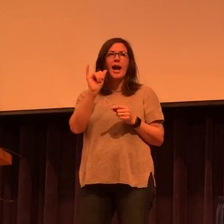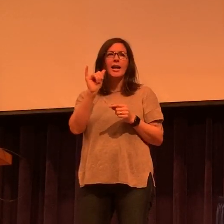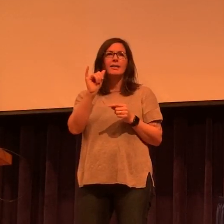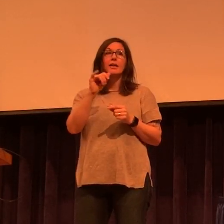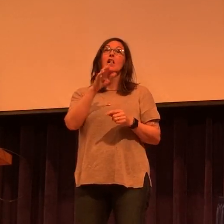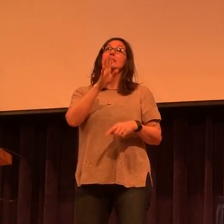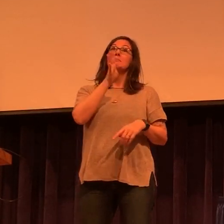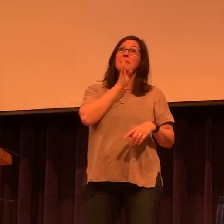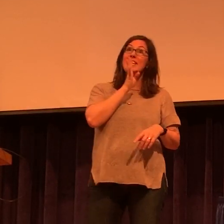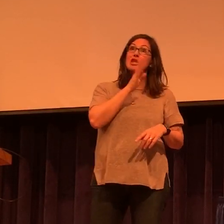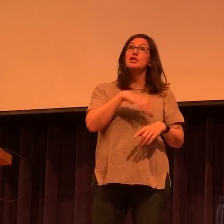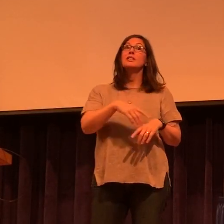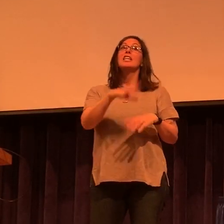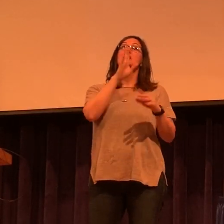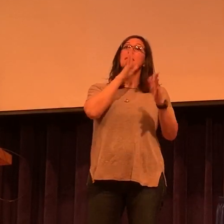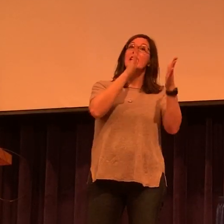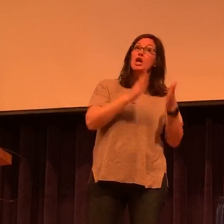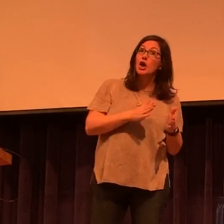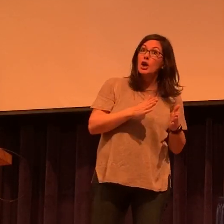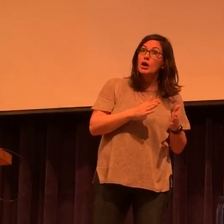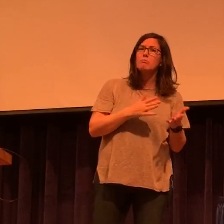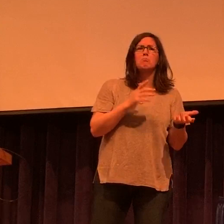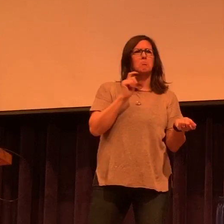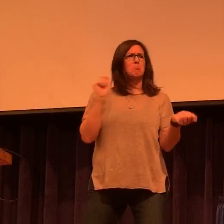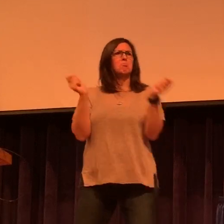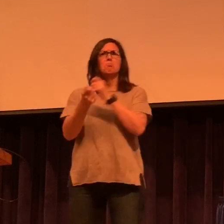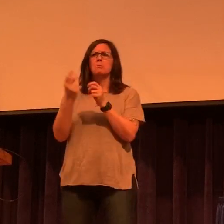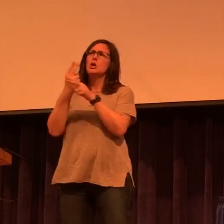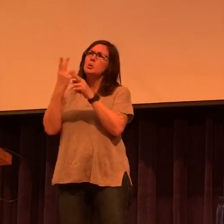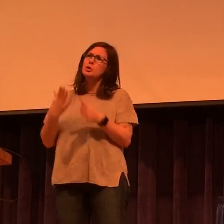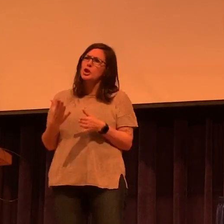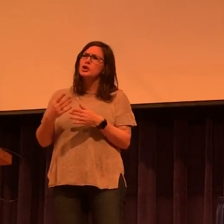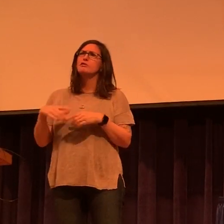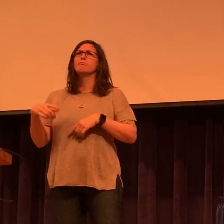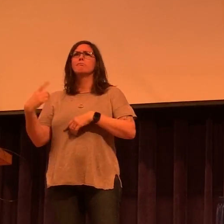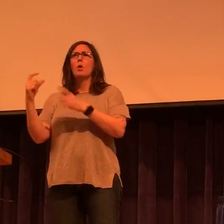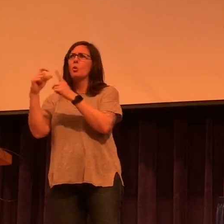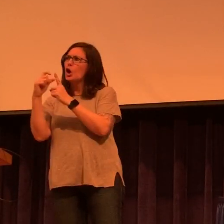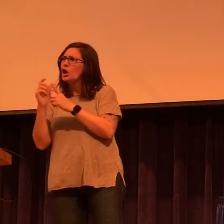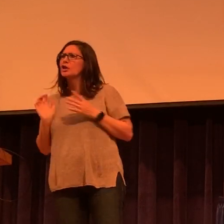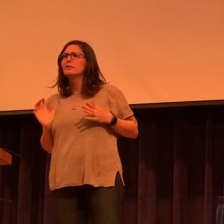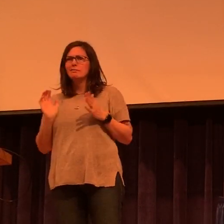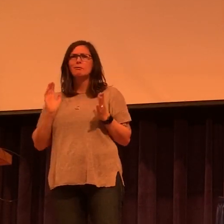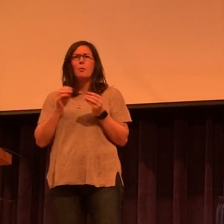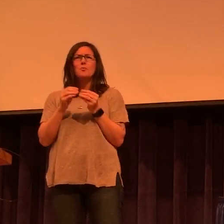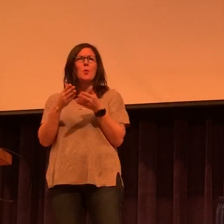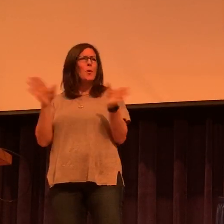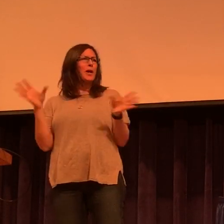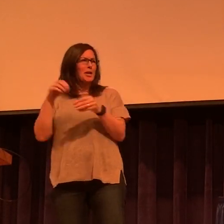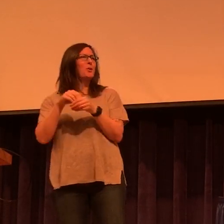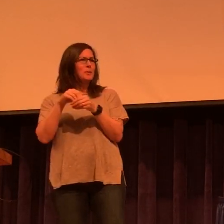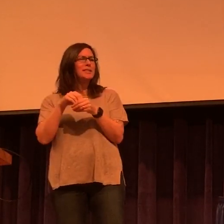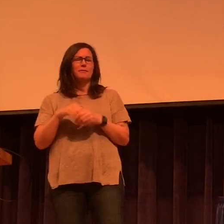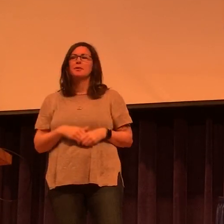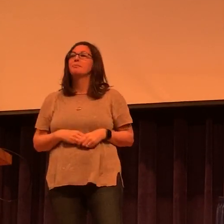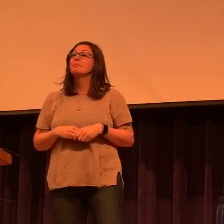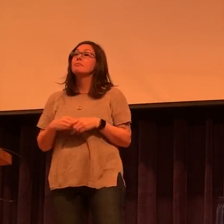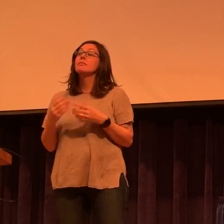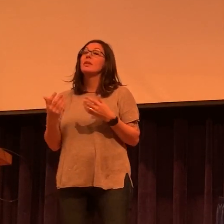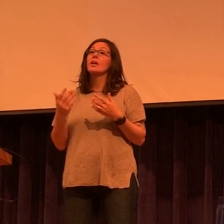that seem quite little, like listening, or using words like speech, or speaking. Why not say